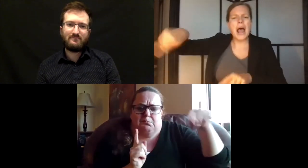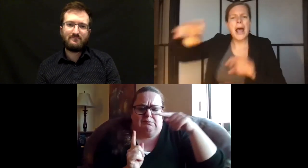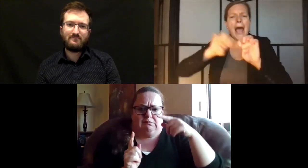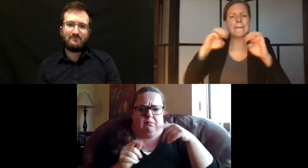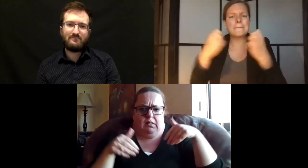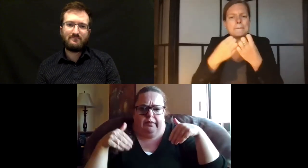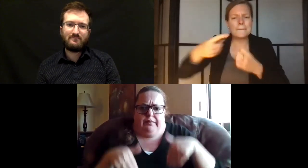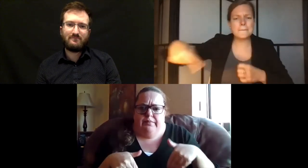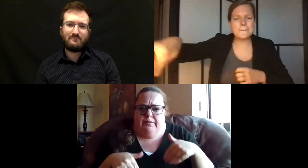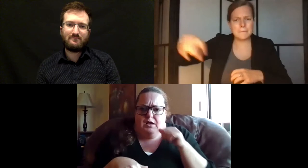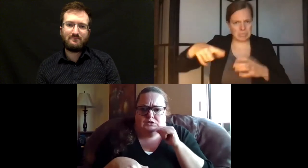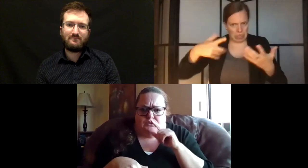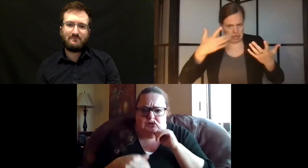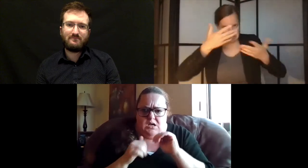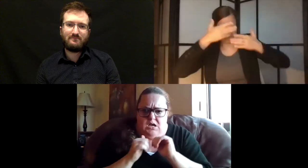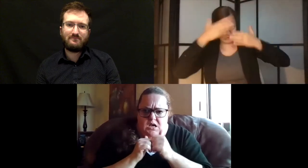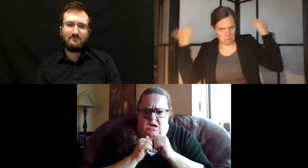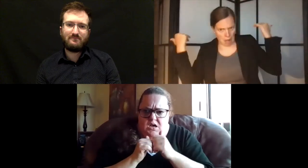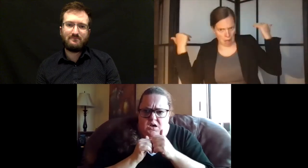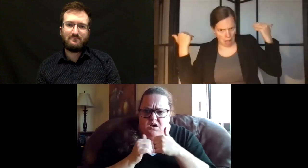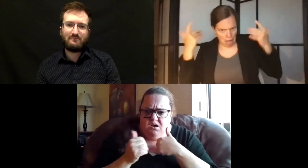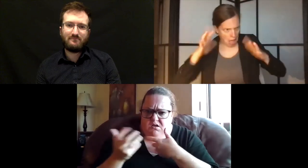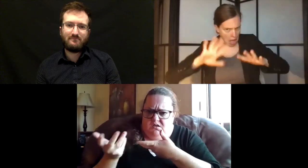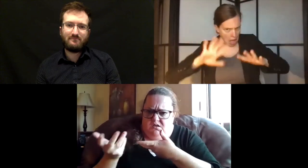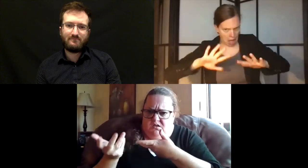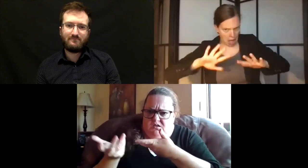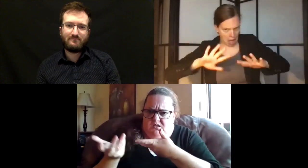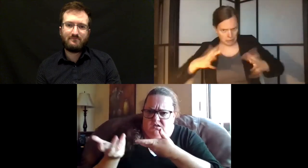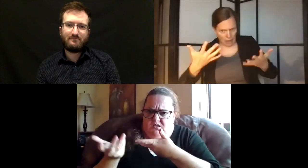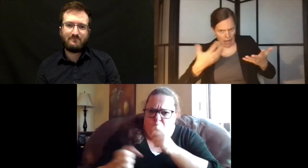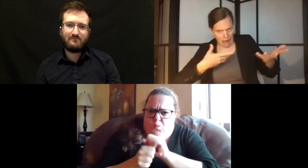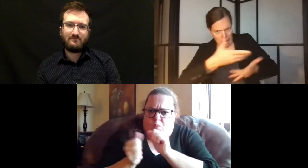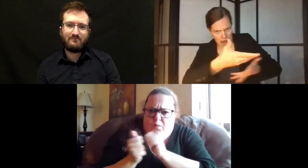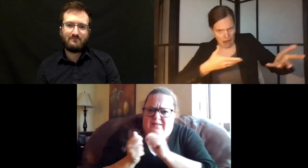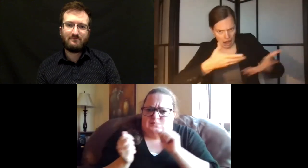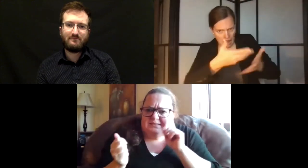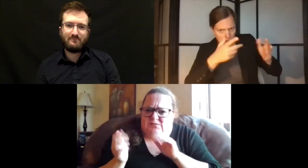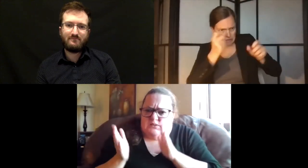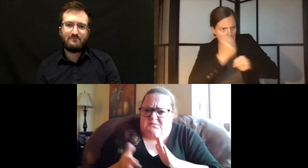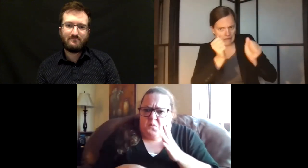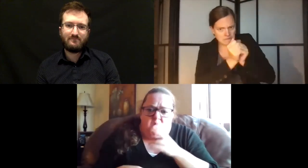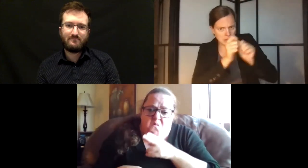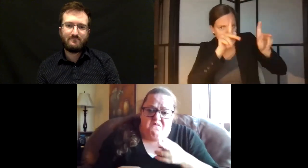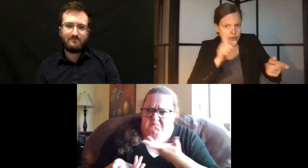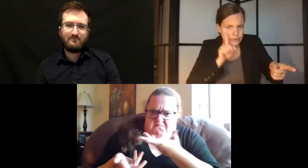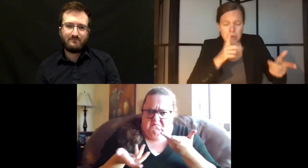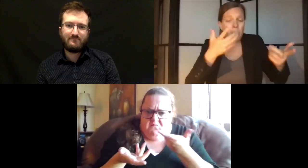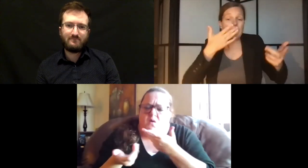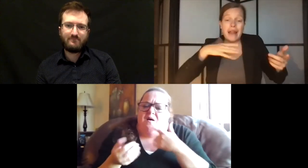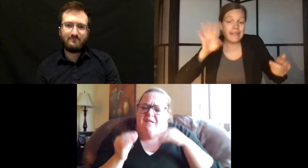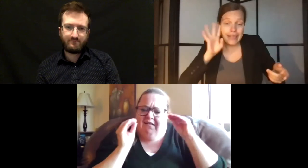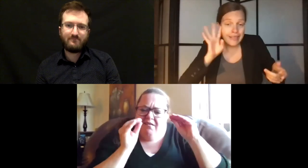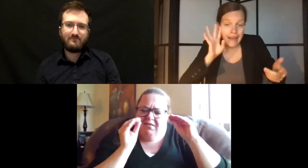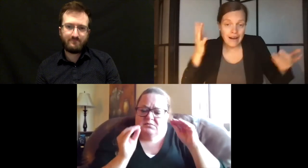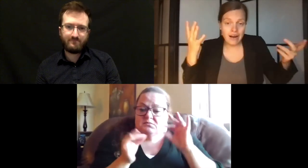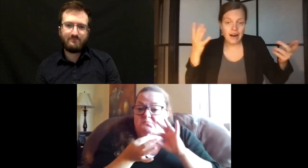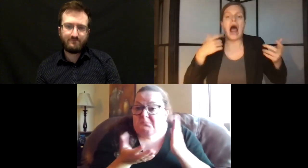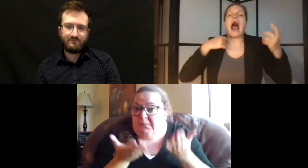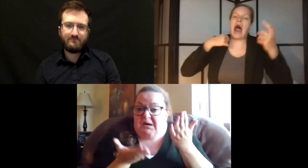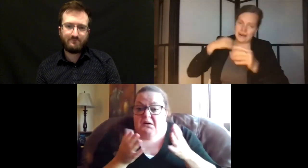is placed in a company, quite often that company doesn't know how to work with a new employee who's